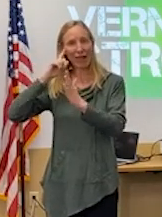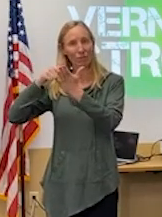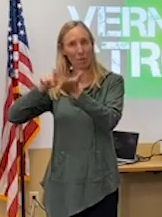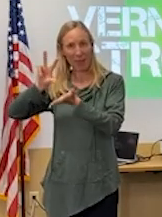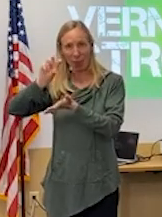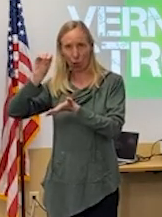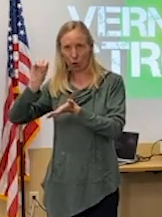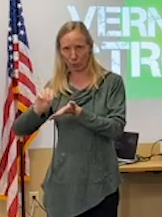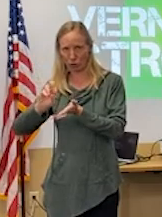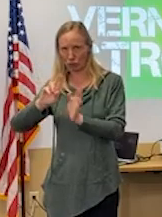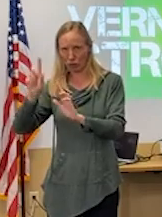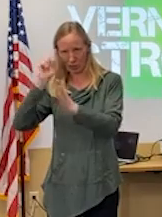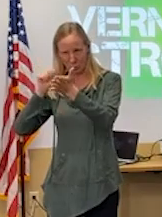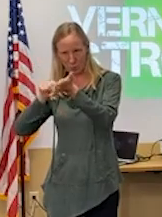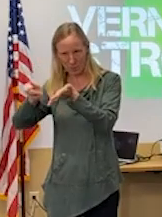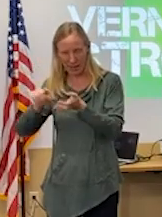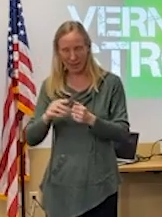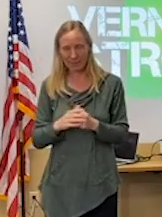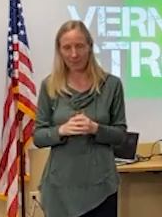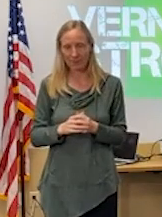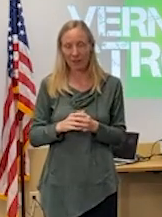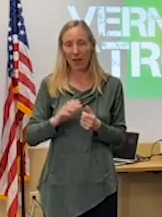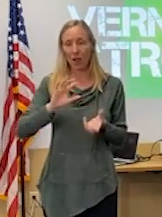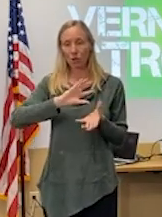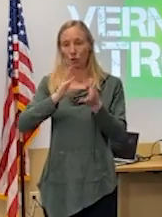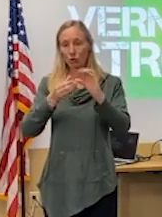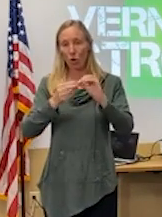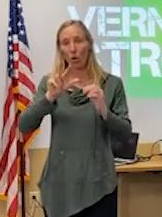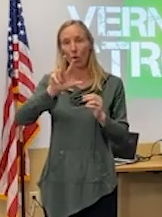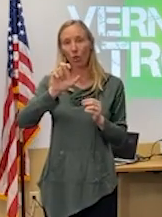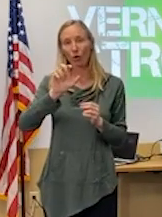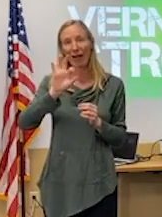payment. A total of